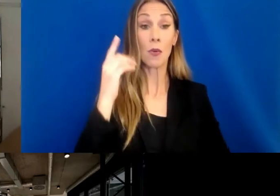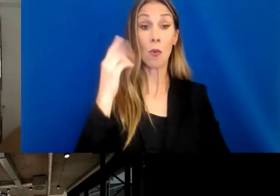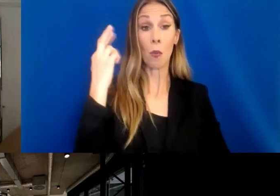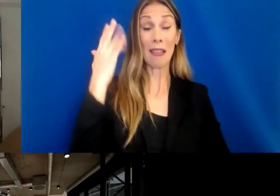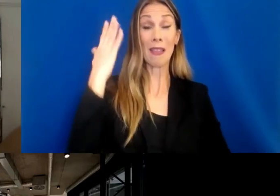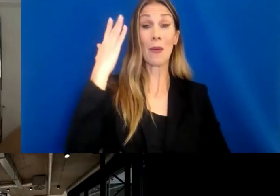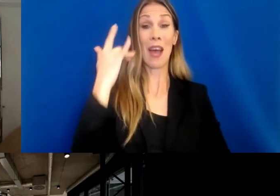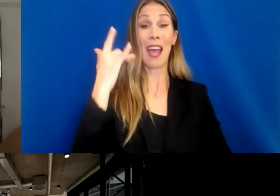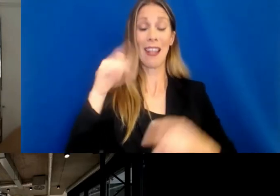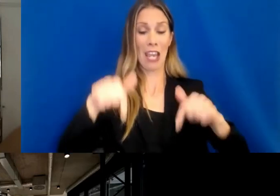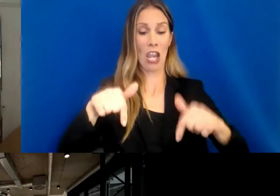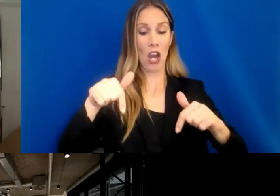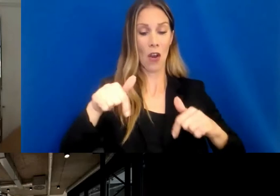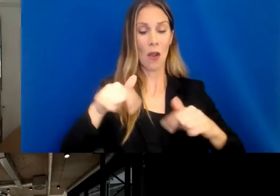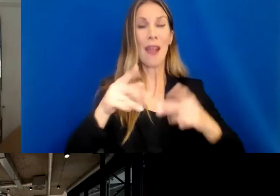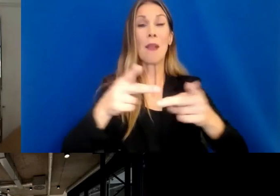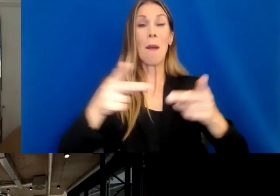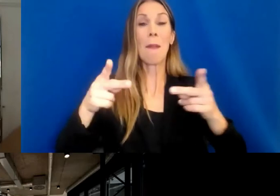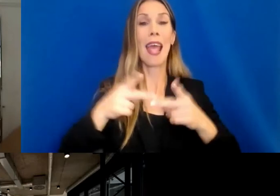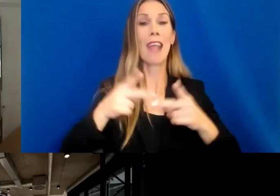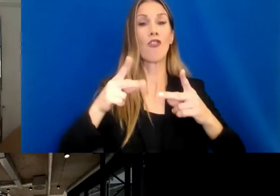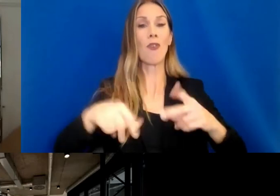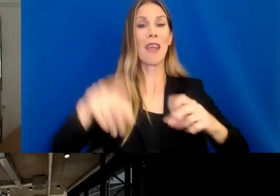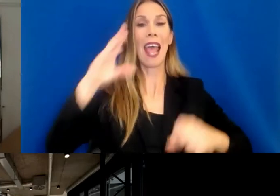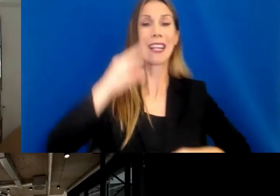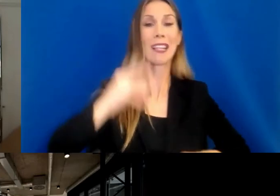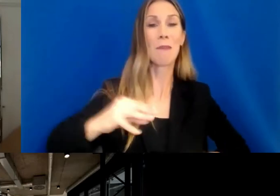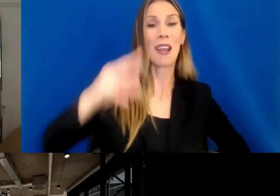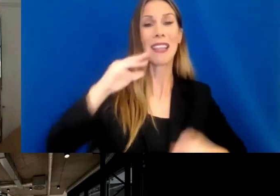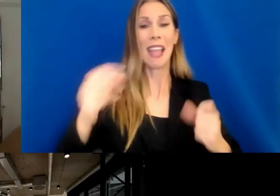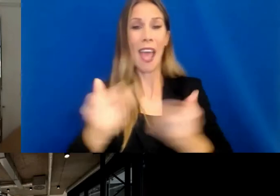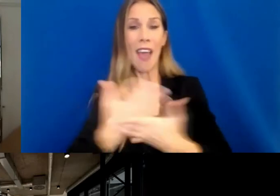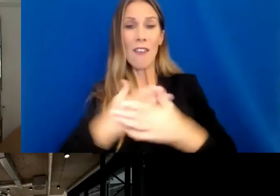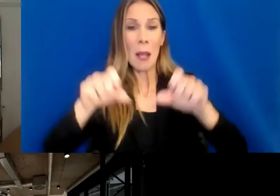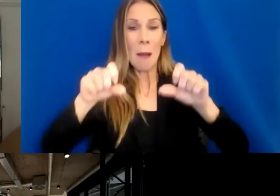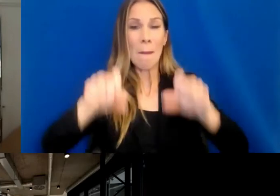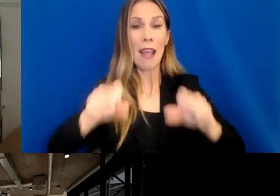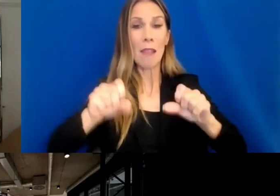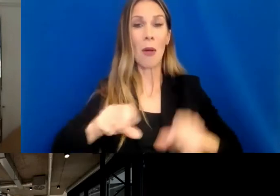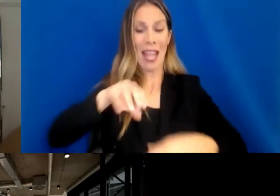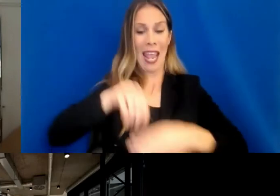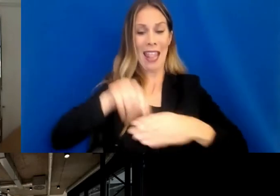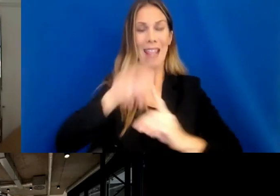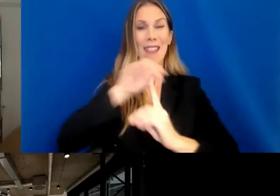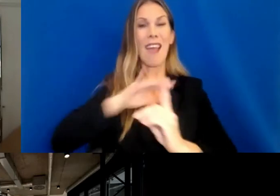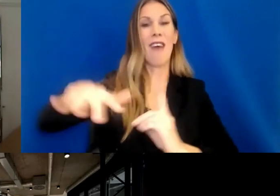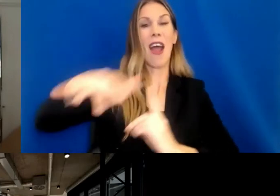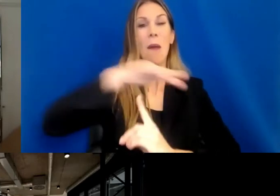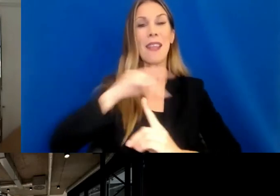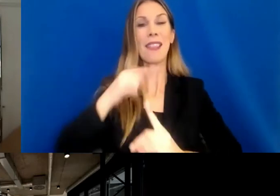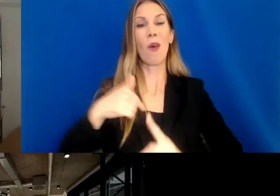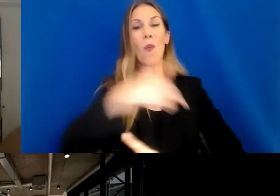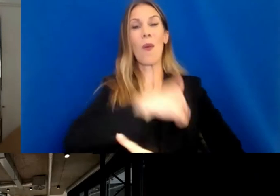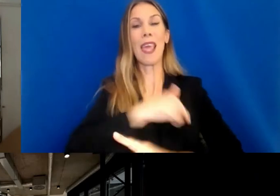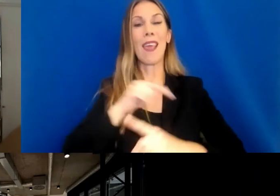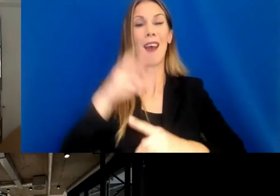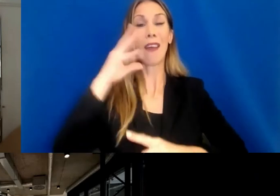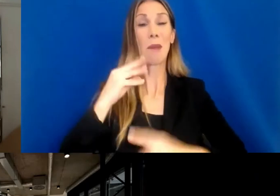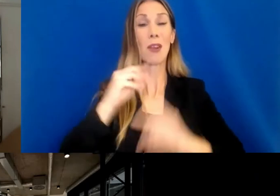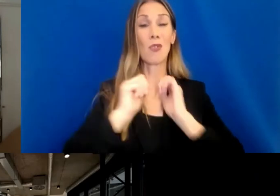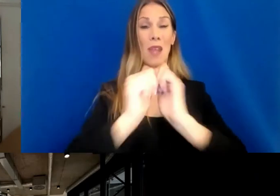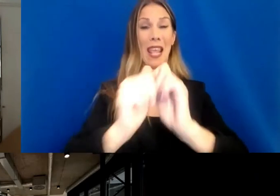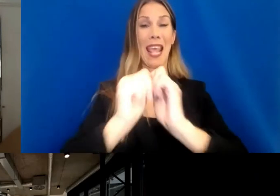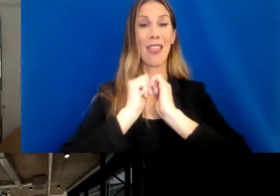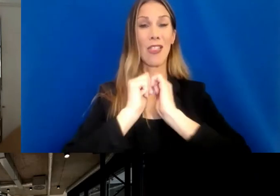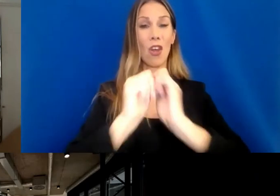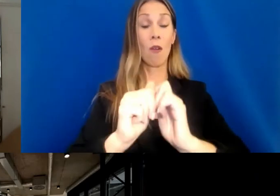one-stop shopping and all you can do in this environment that you will enter together. And